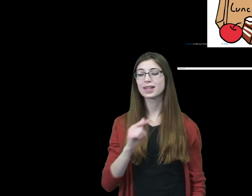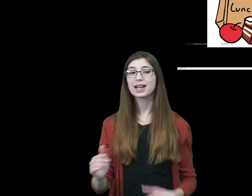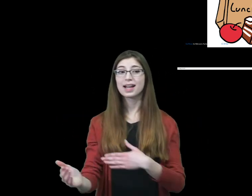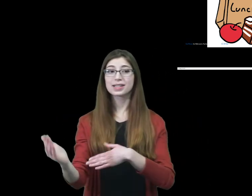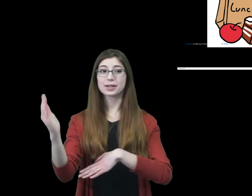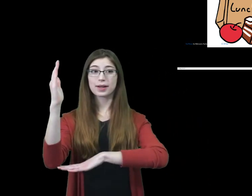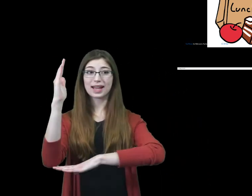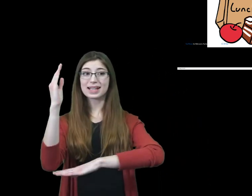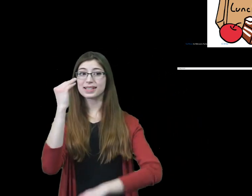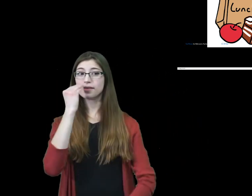So ASL,